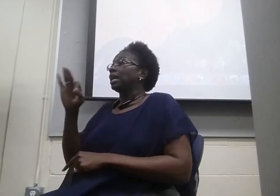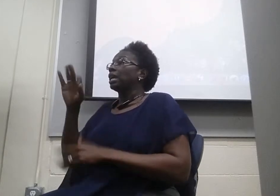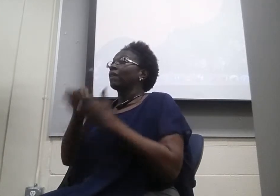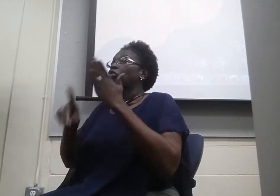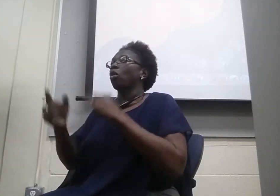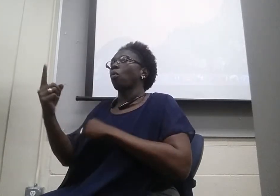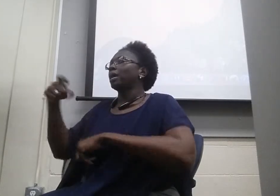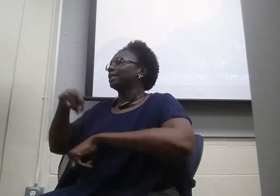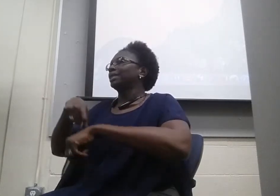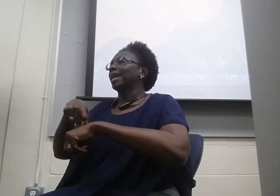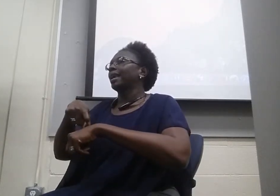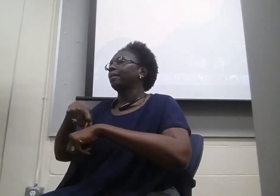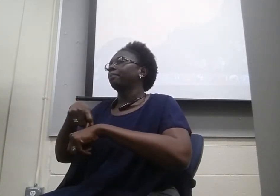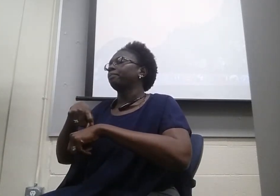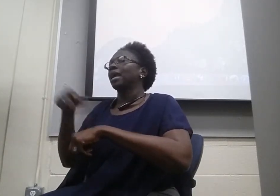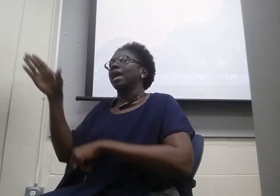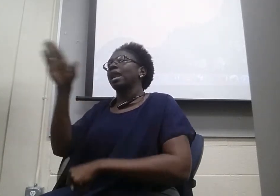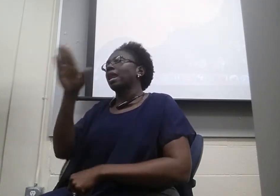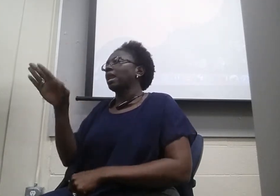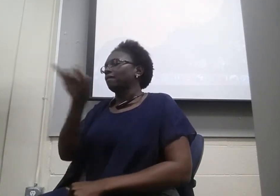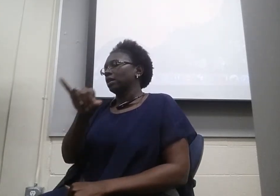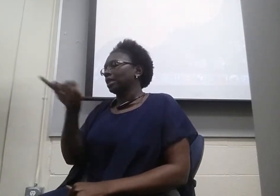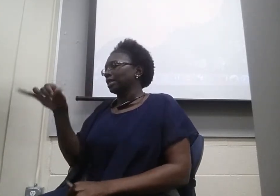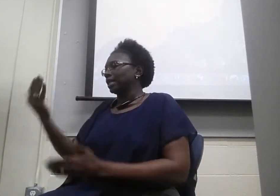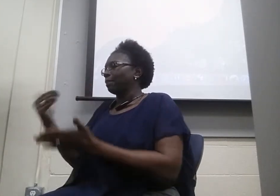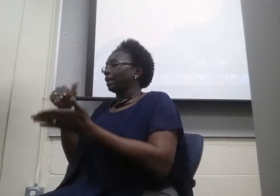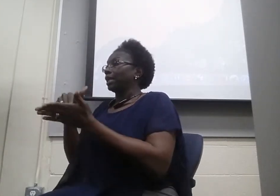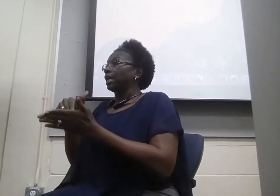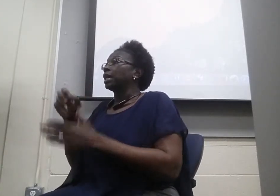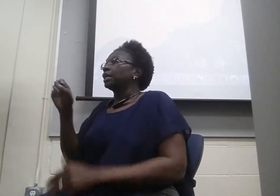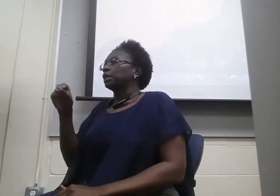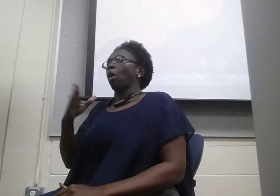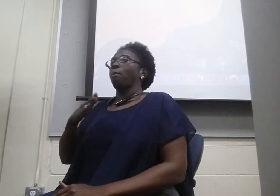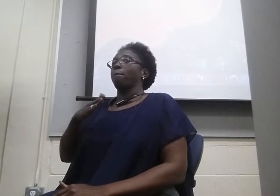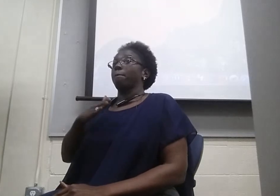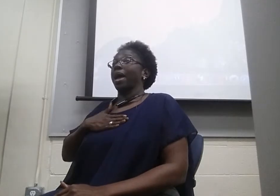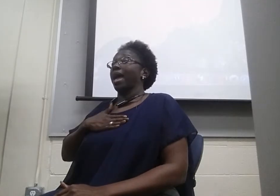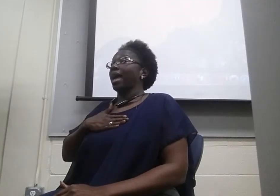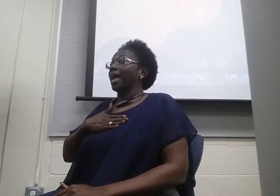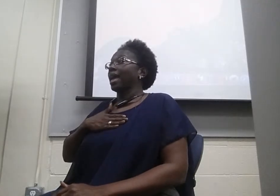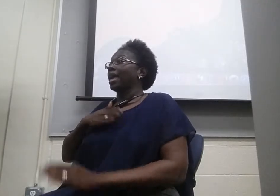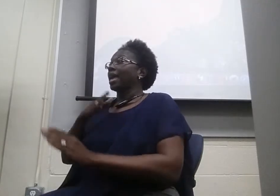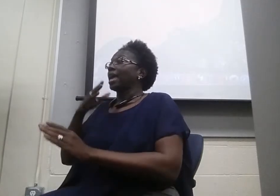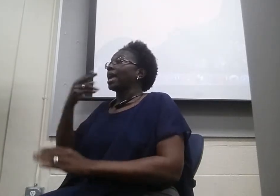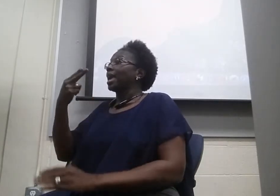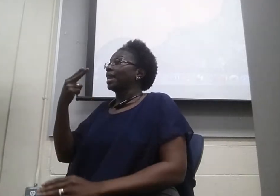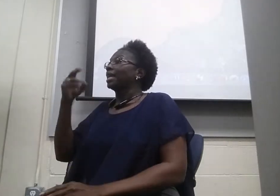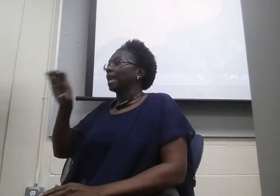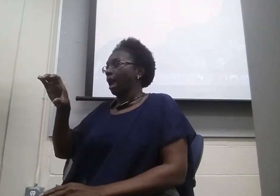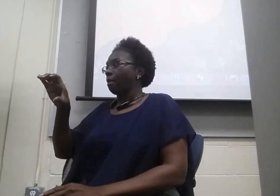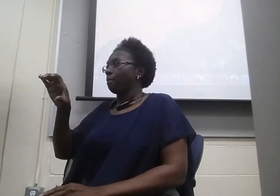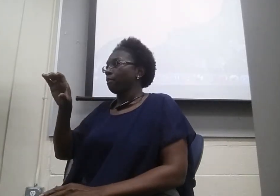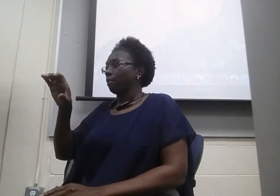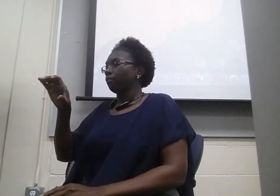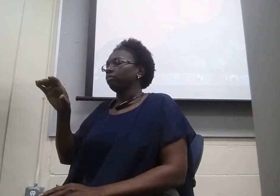never going to work that way again. So I've got that's my handicap, so this is my solution. So, but I